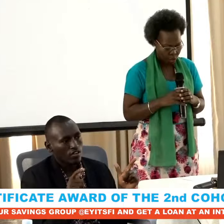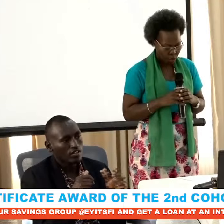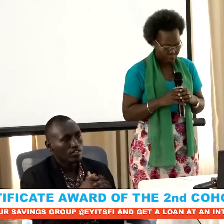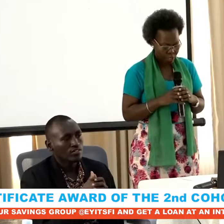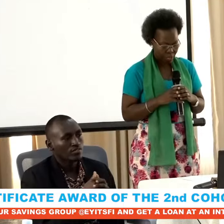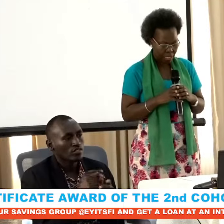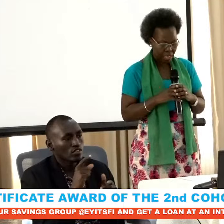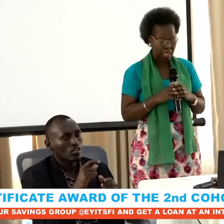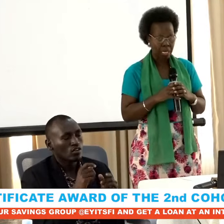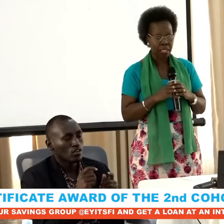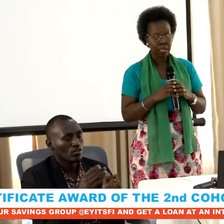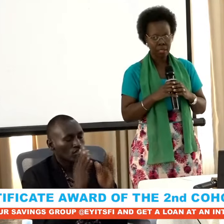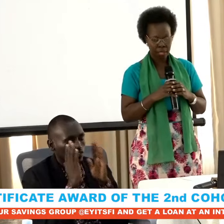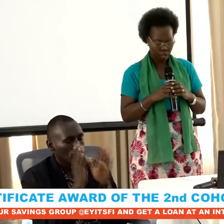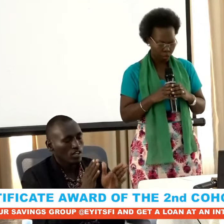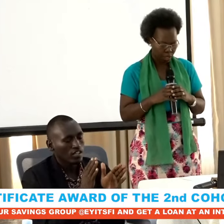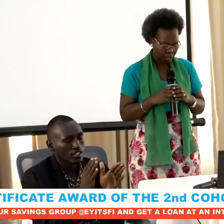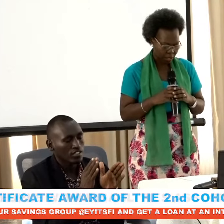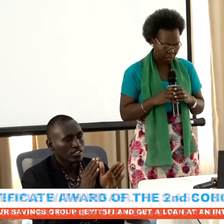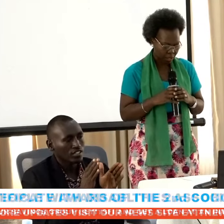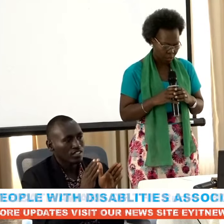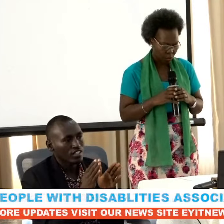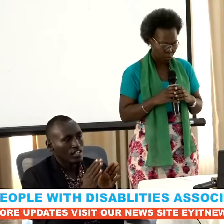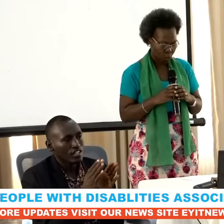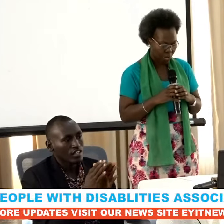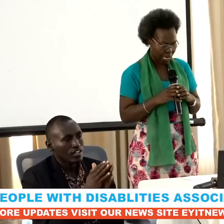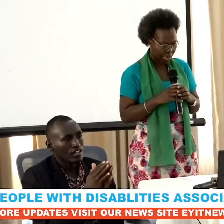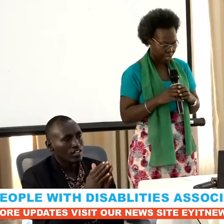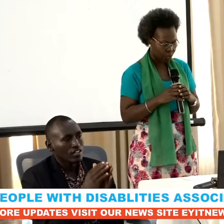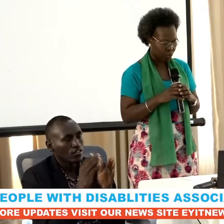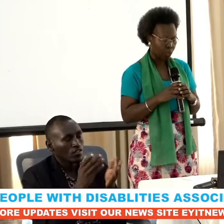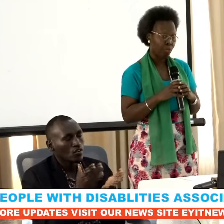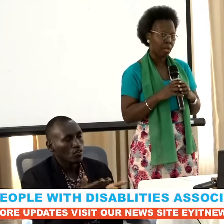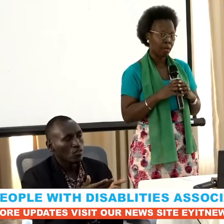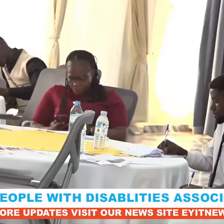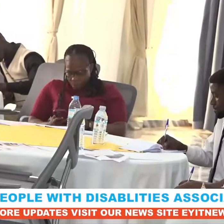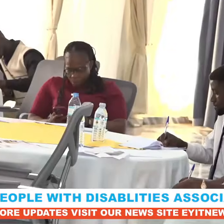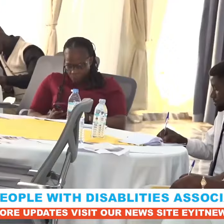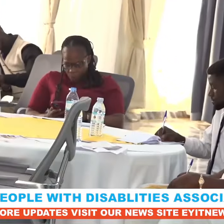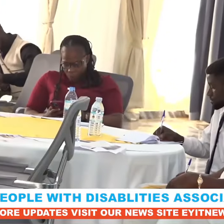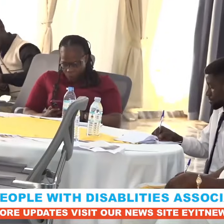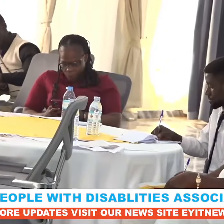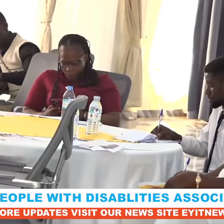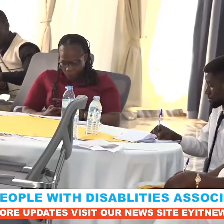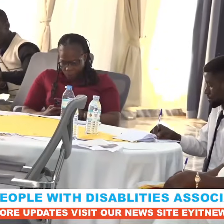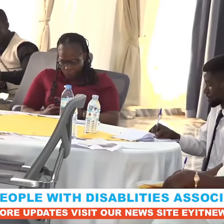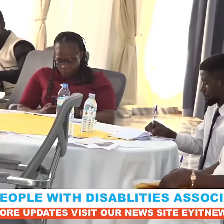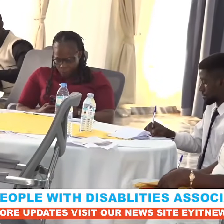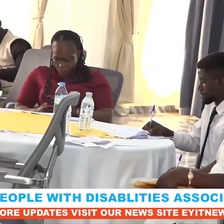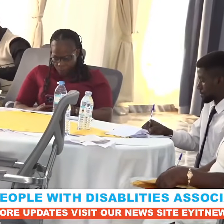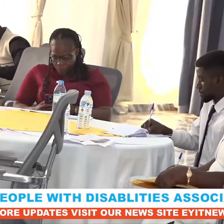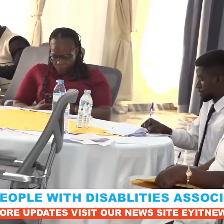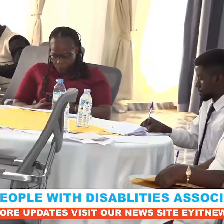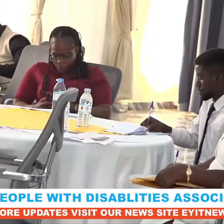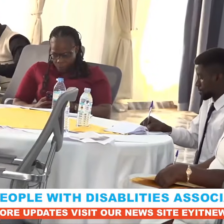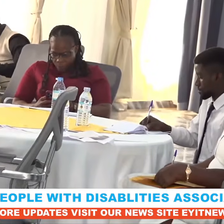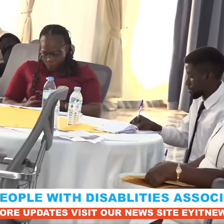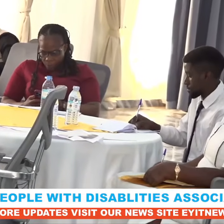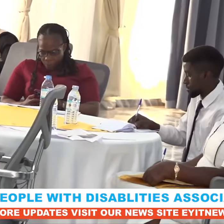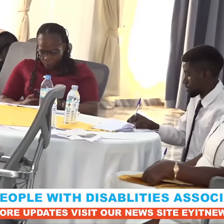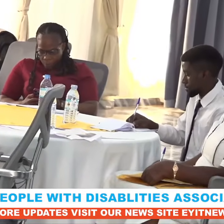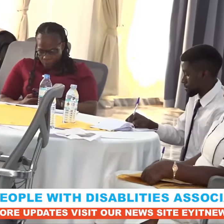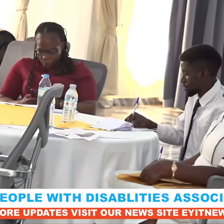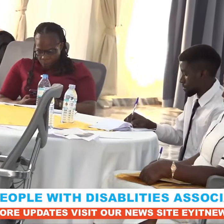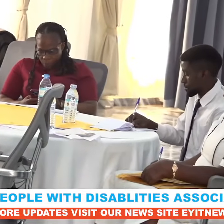Your commitment is a statement of your willingness to break barriers, foster inclusion,